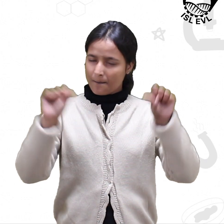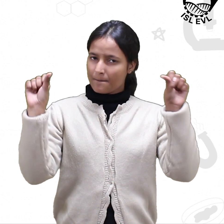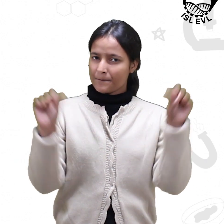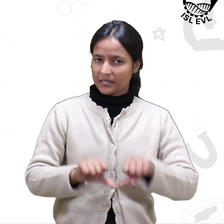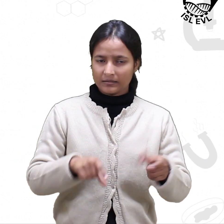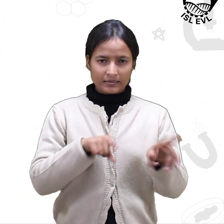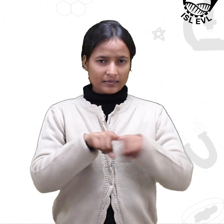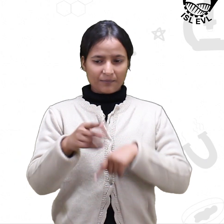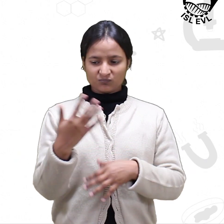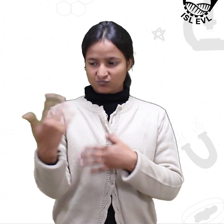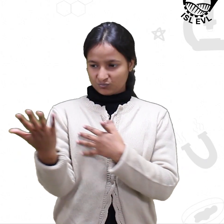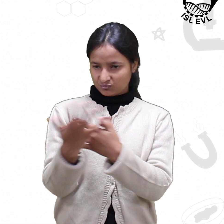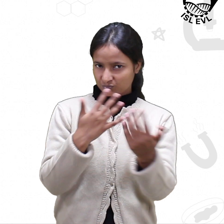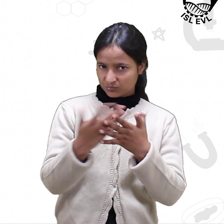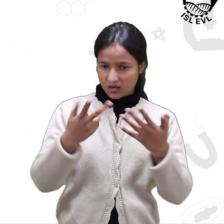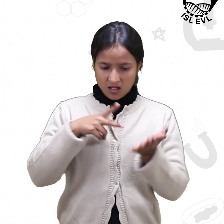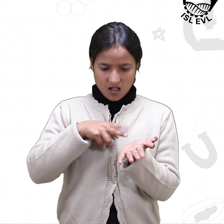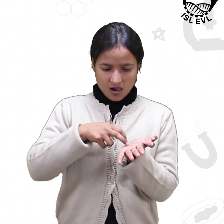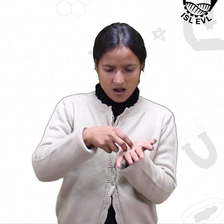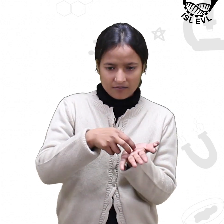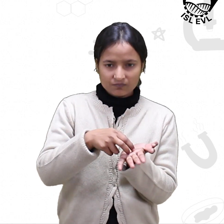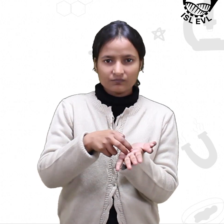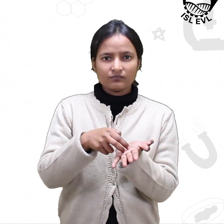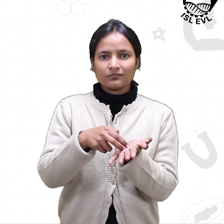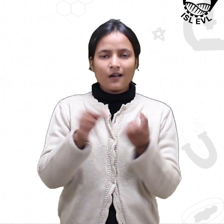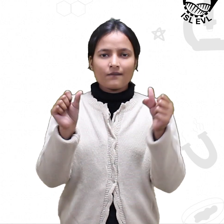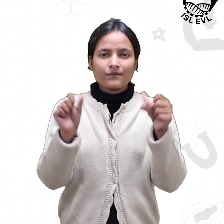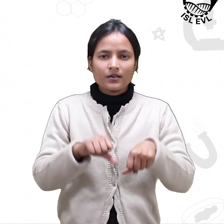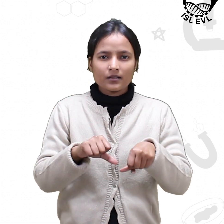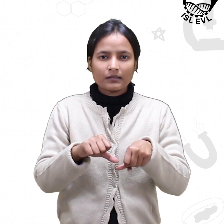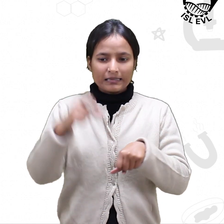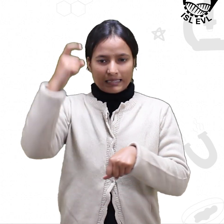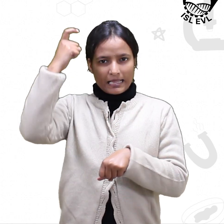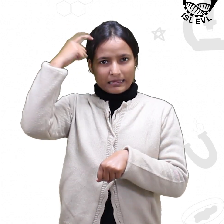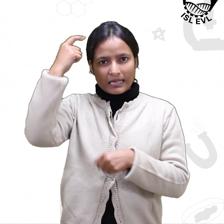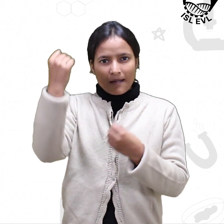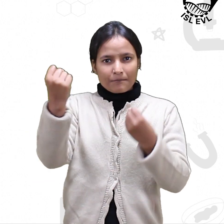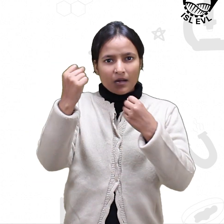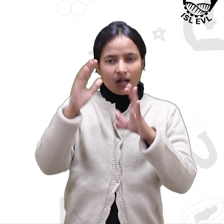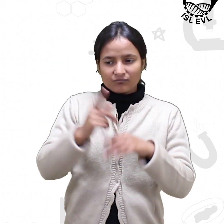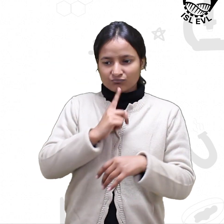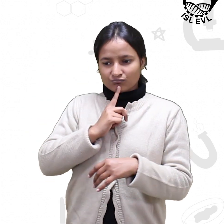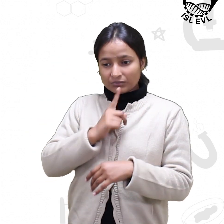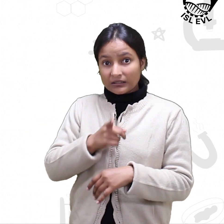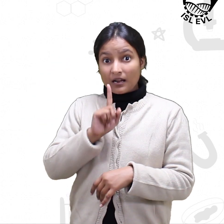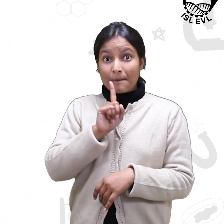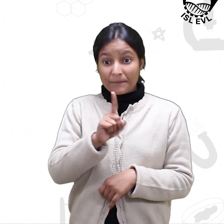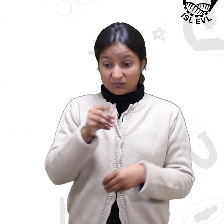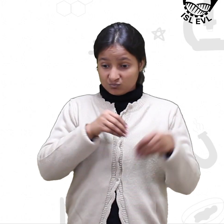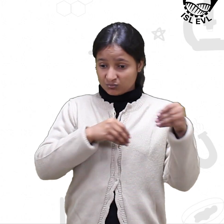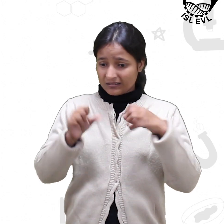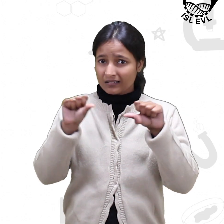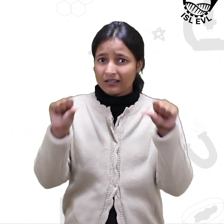or leg, you aren't able to. This condition is called paralysis. Meaning, I want to move